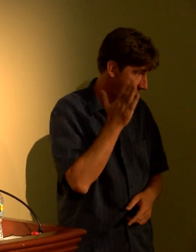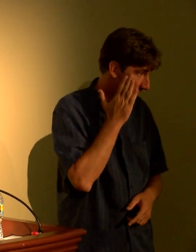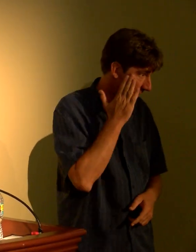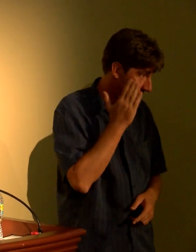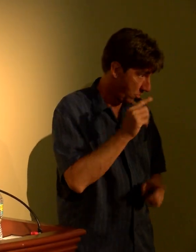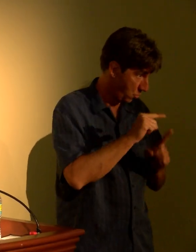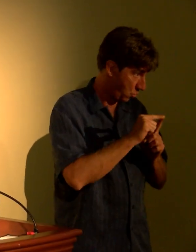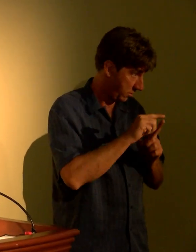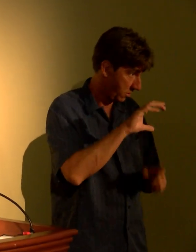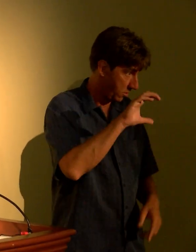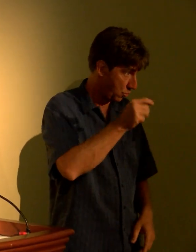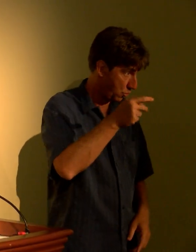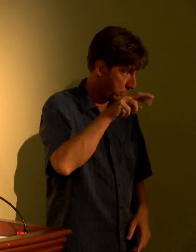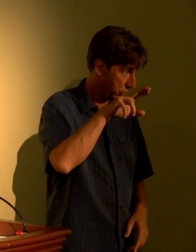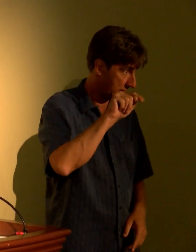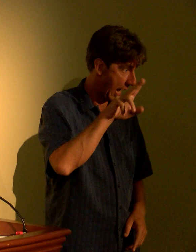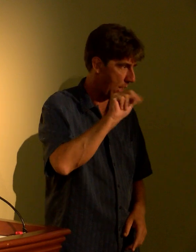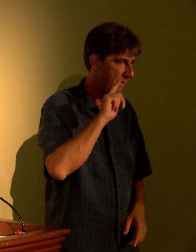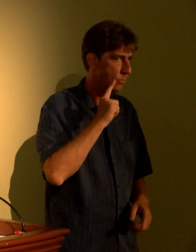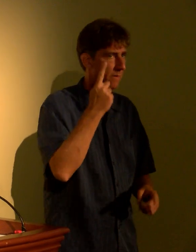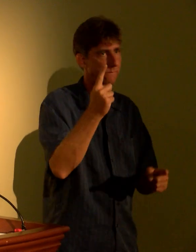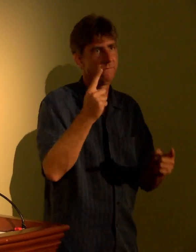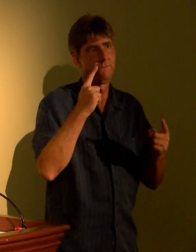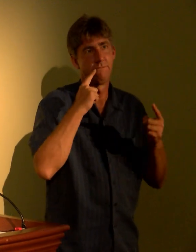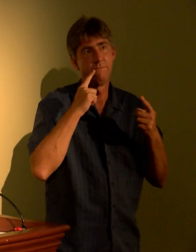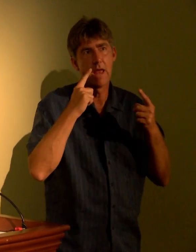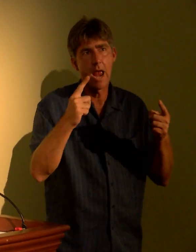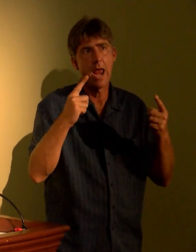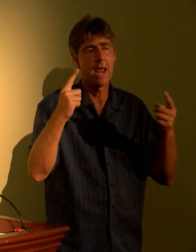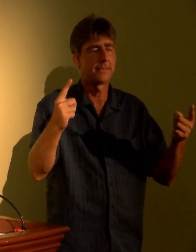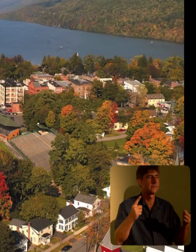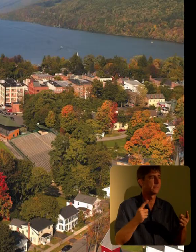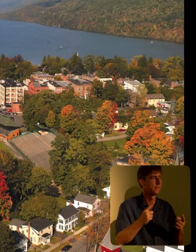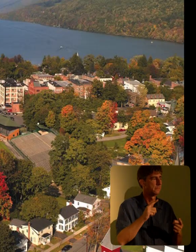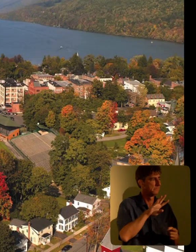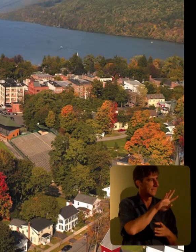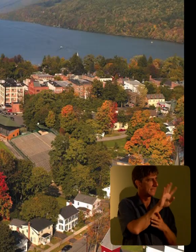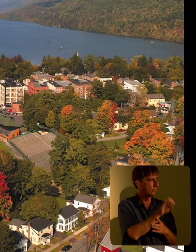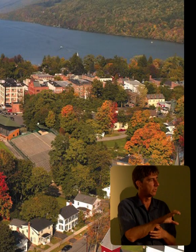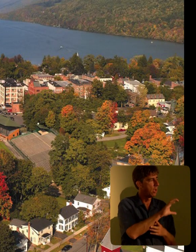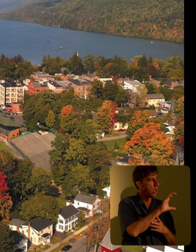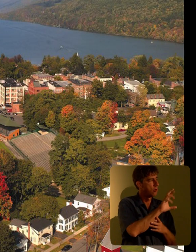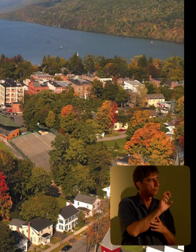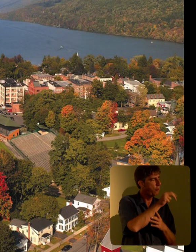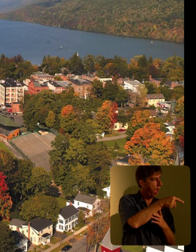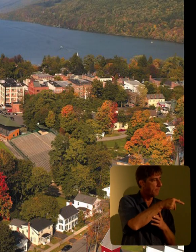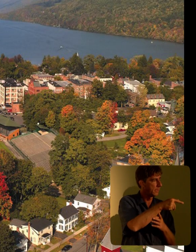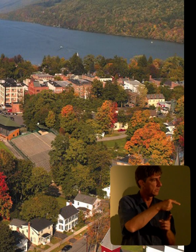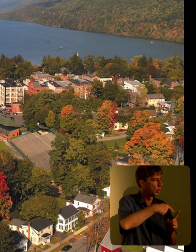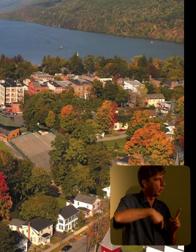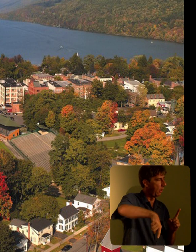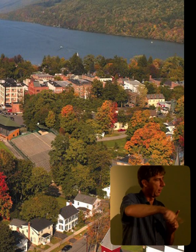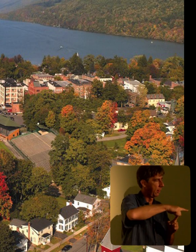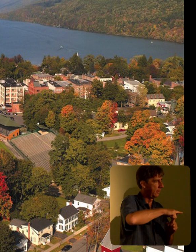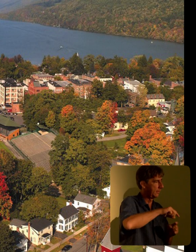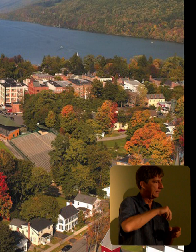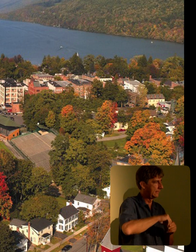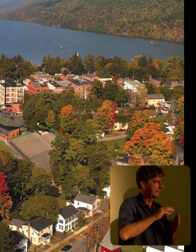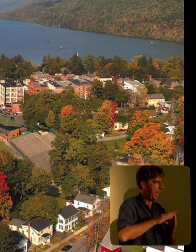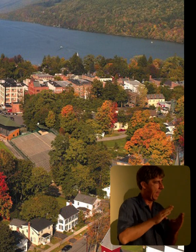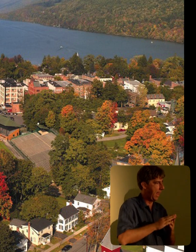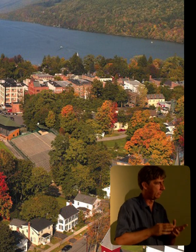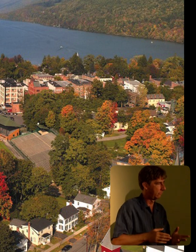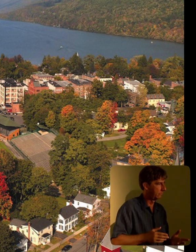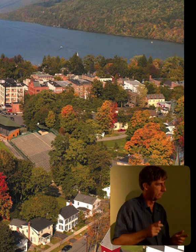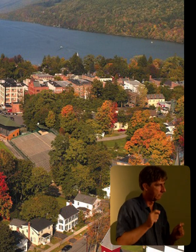the word Cooperstown. We have a very famous, very mysterious crop circle in the middle of town. A lot of theories